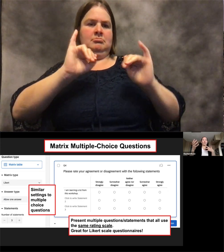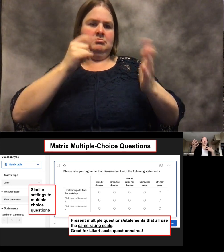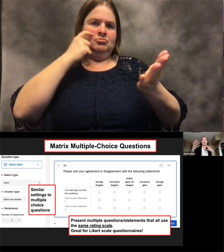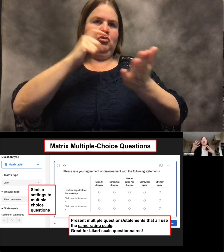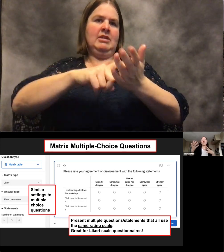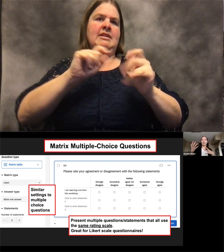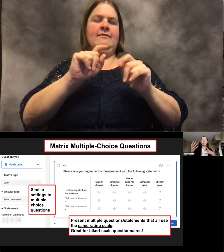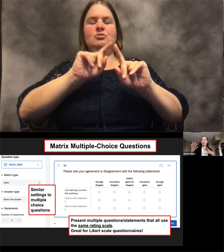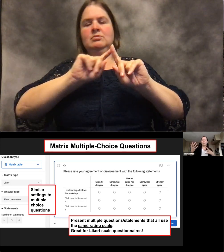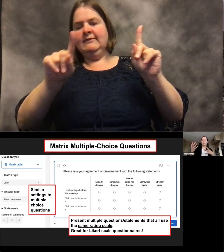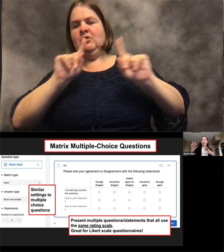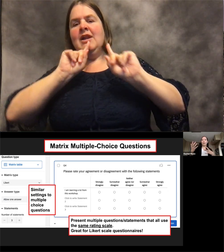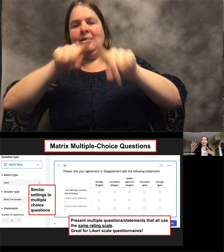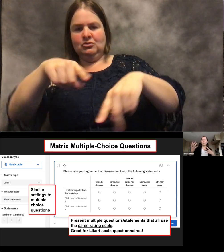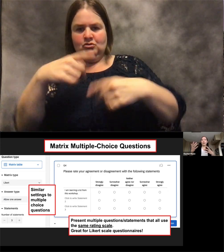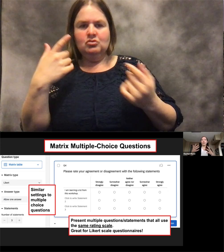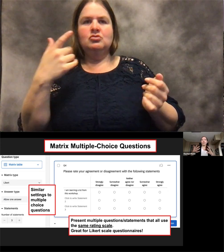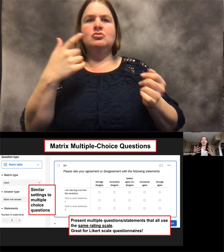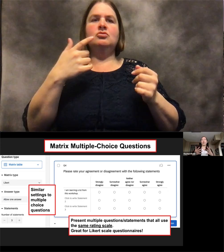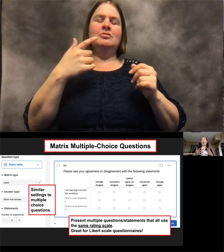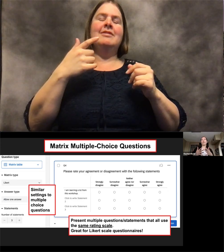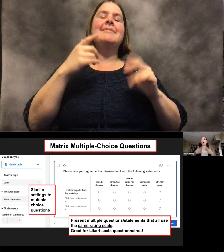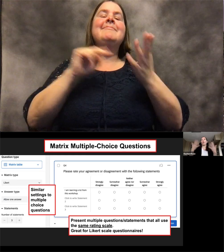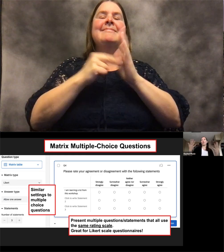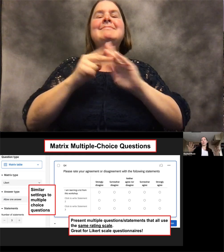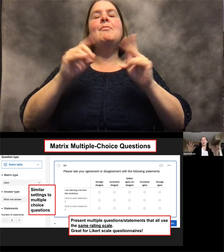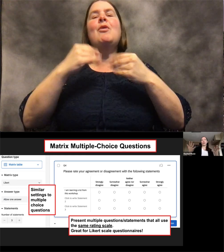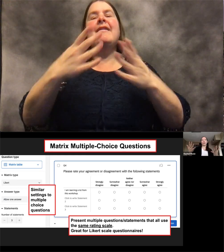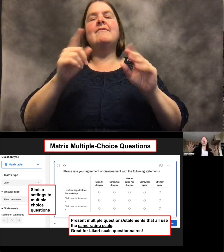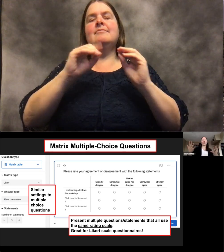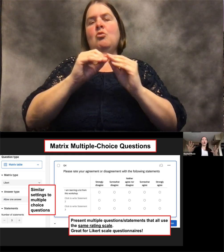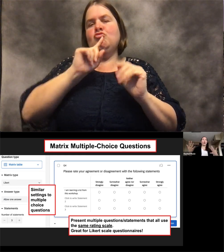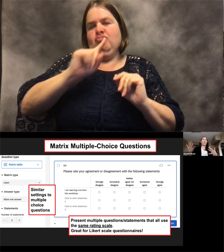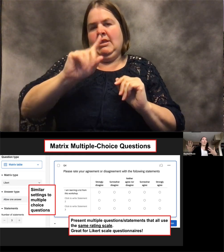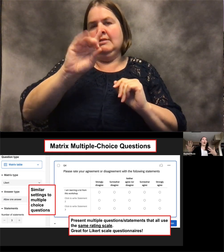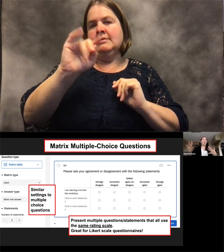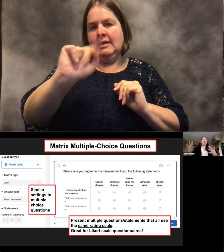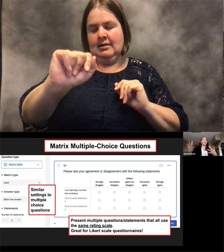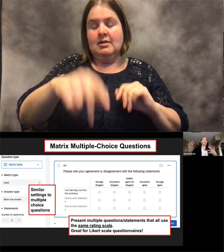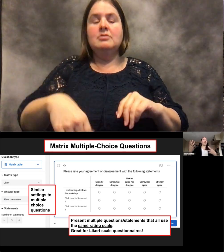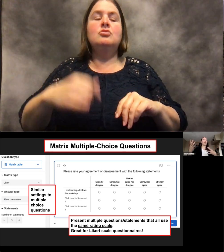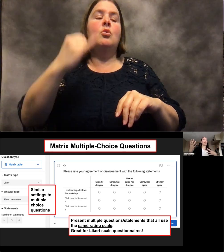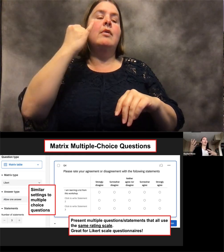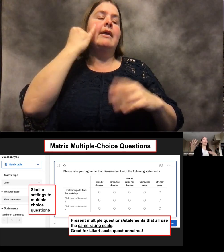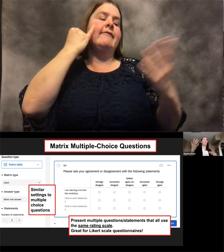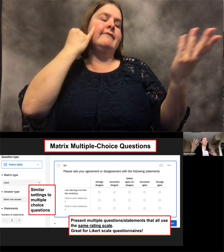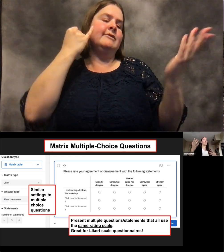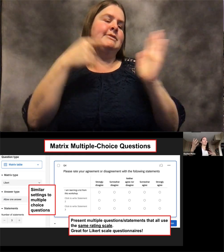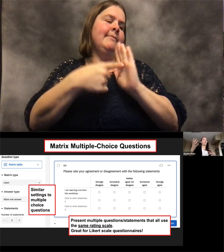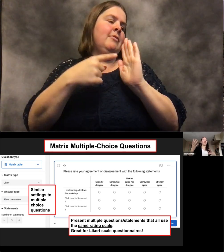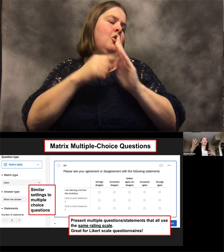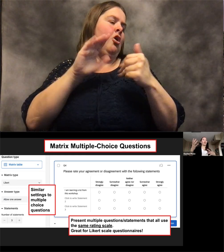how to assess some of these statements. So if all of your questions are about